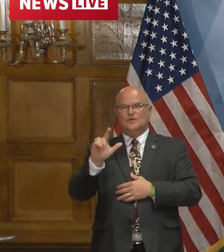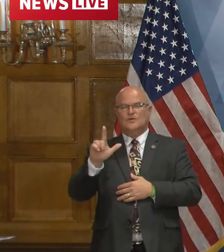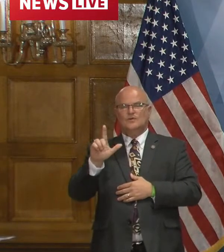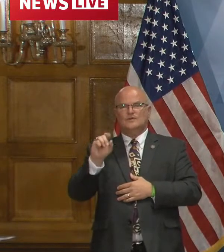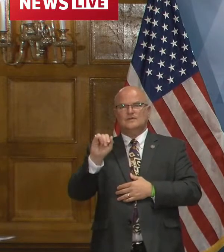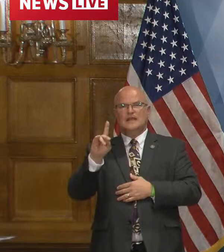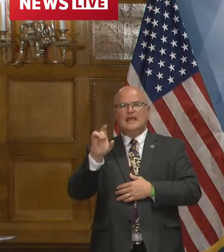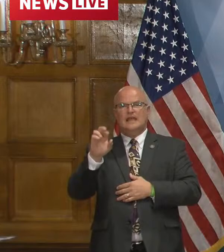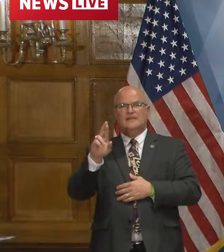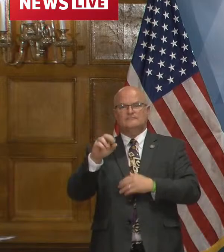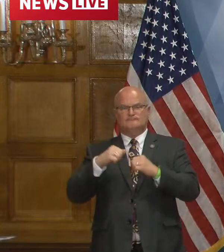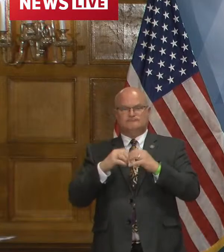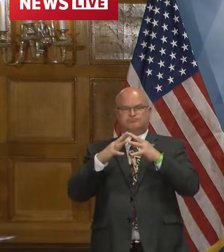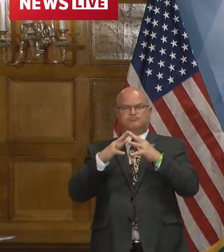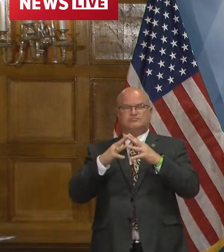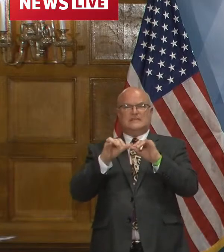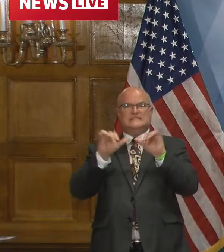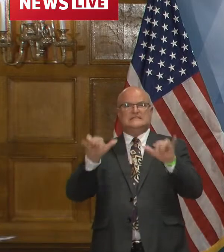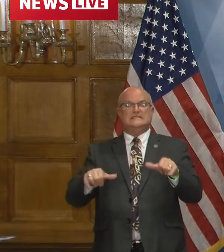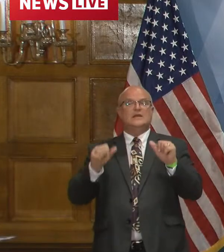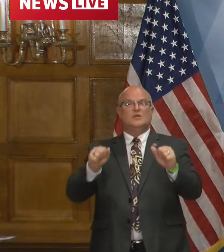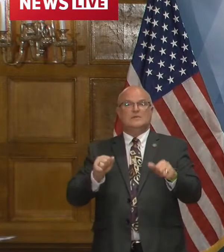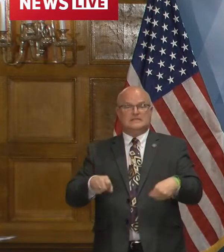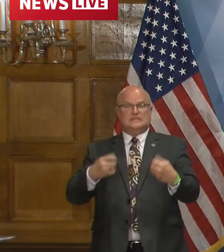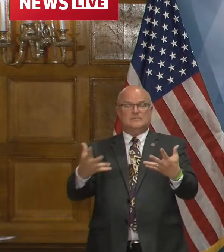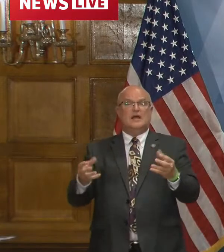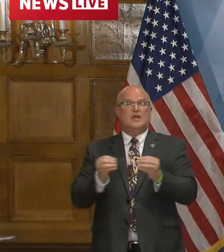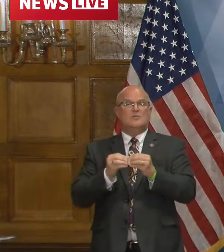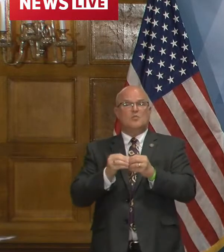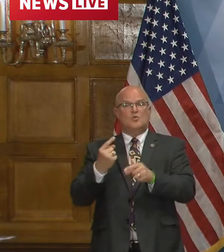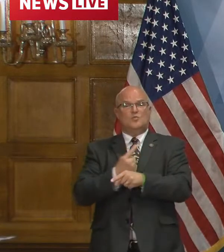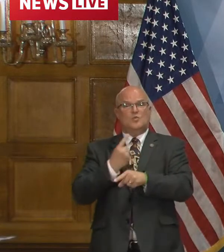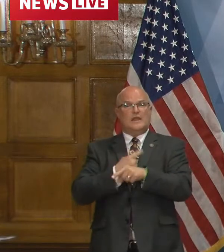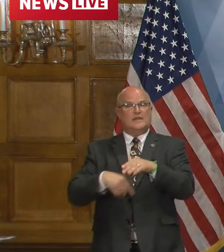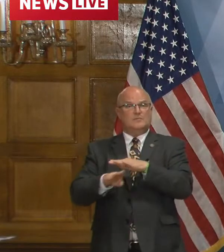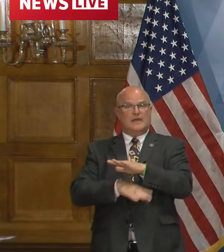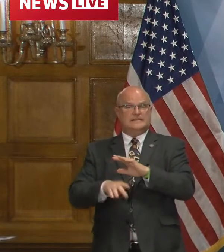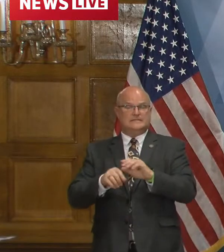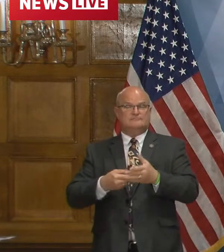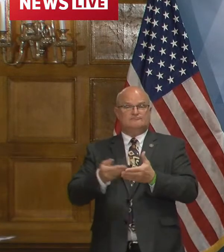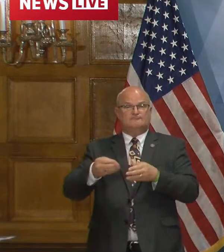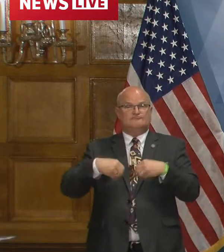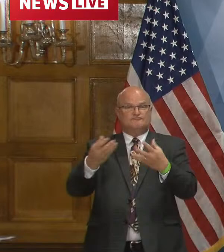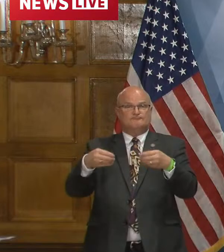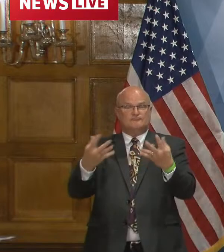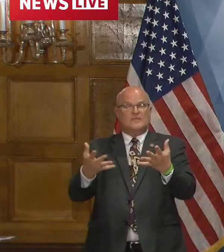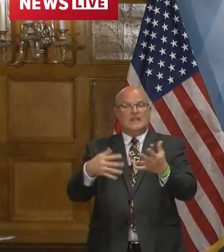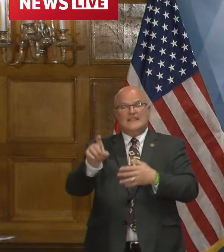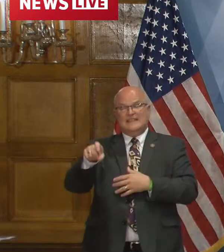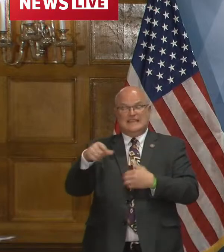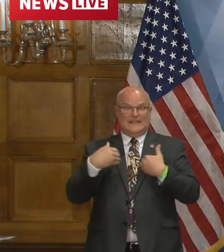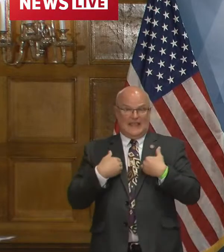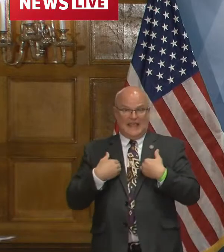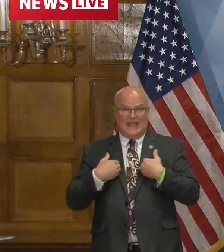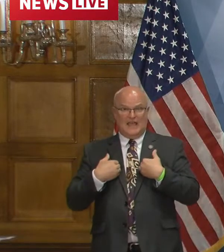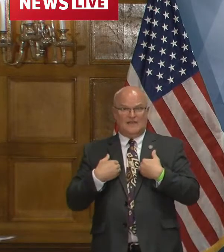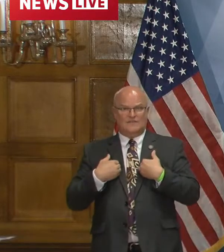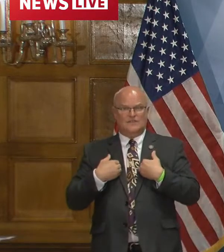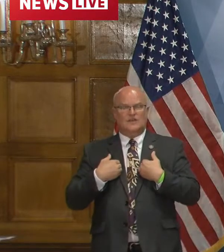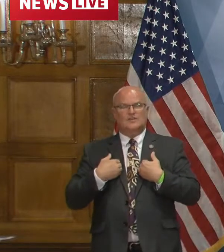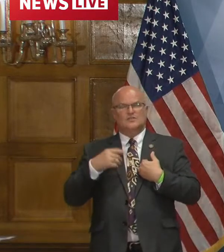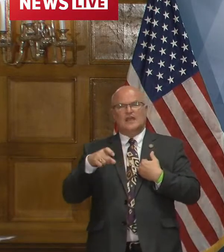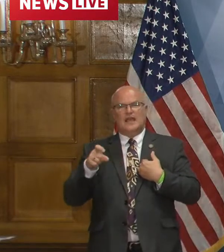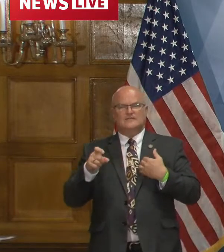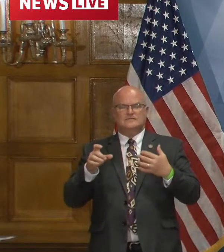is setting up a system where they can be supplied on a more regular basis based upon the need that they have. So we have